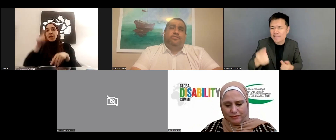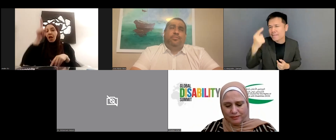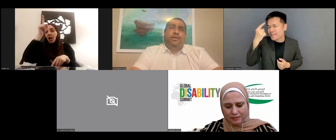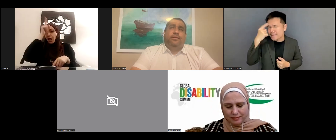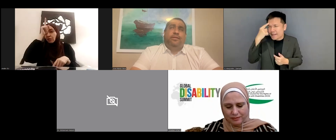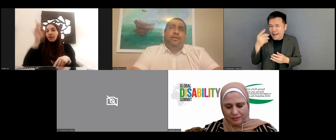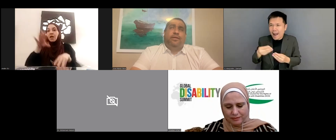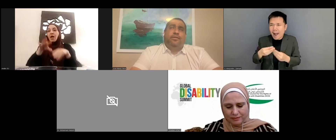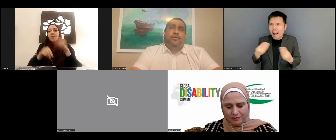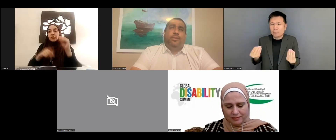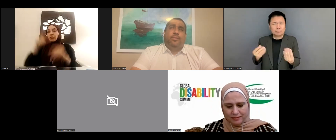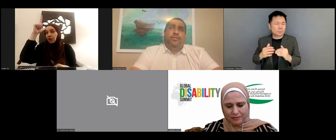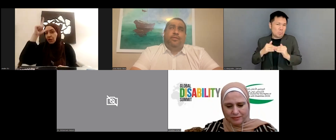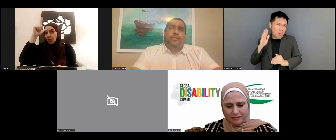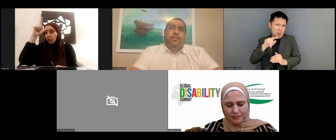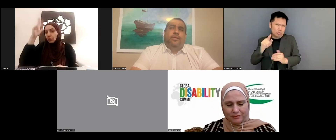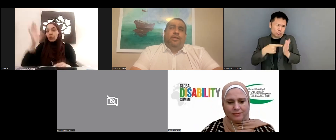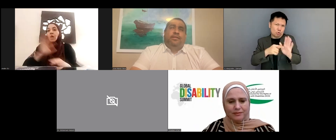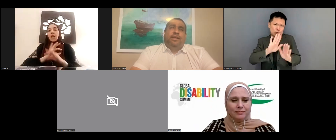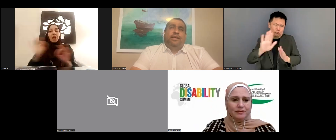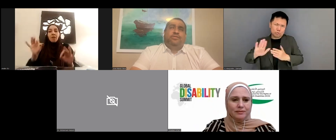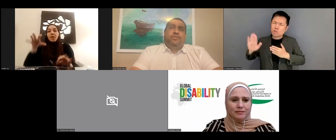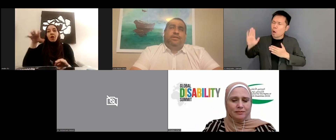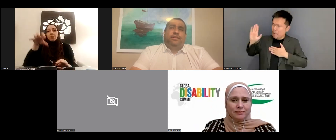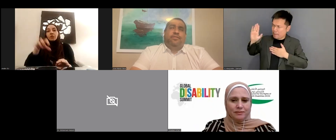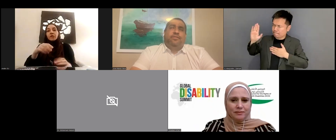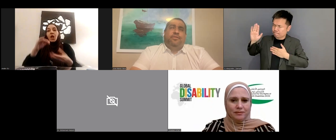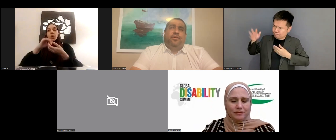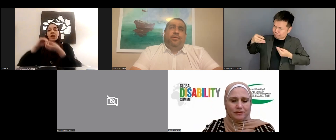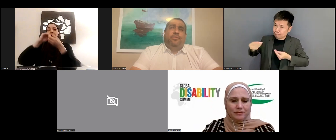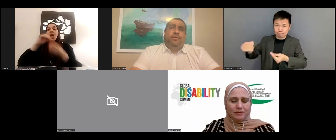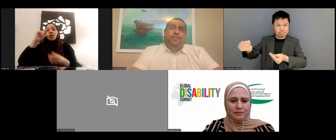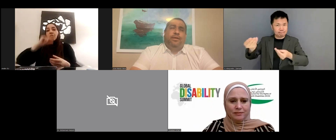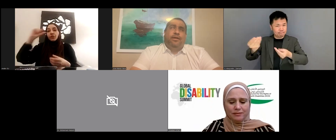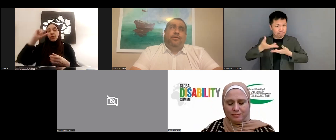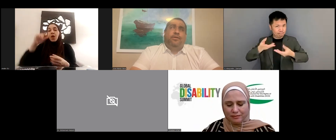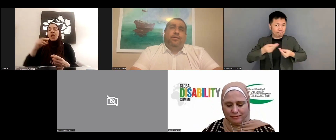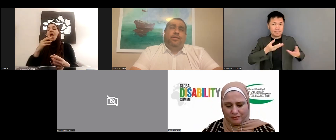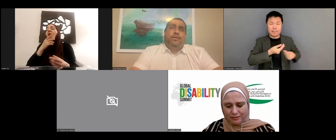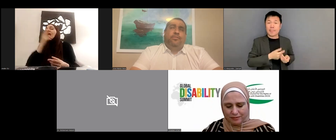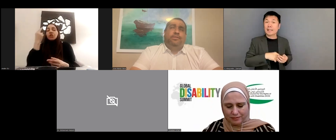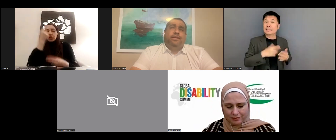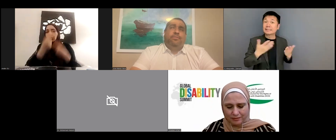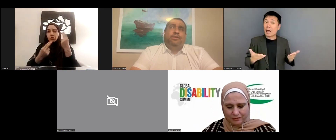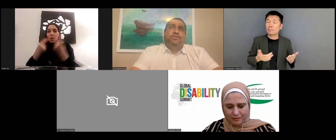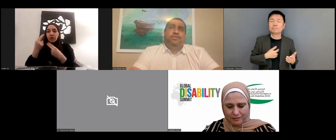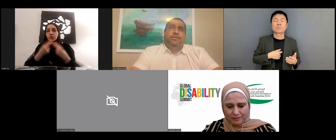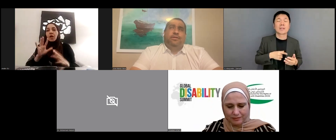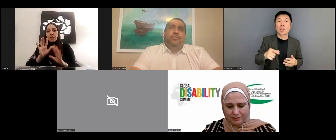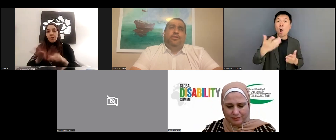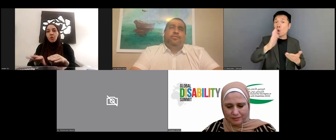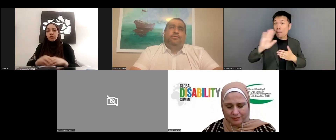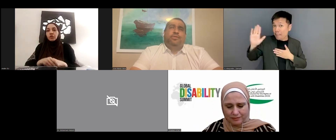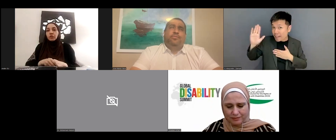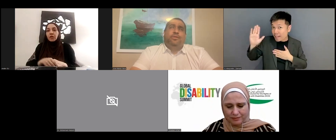and submit your commitments. The selection criteria for commitments are not only the ones that I mentioned,